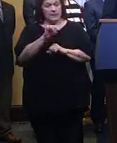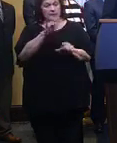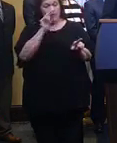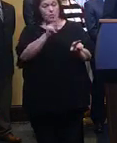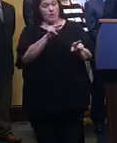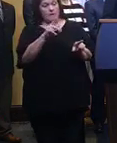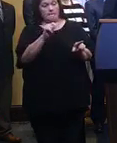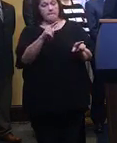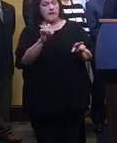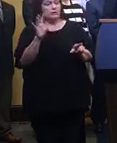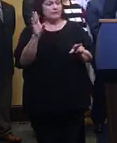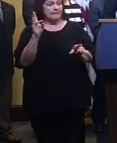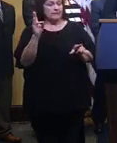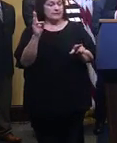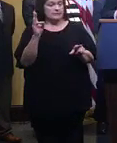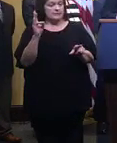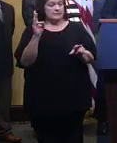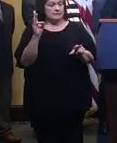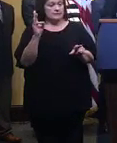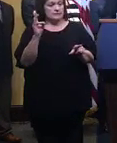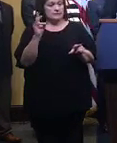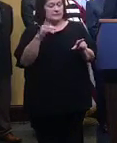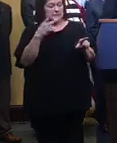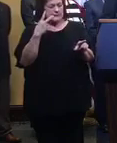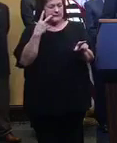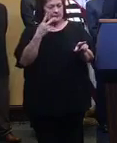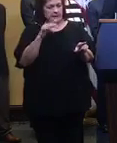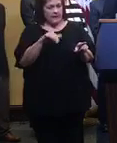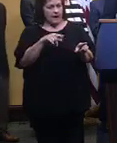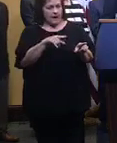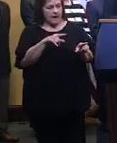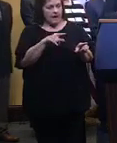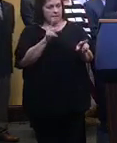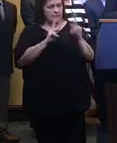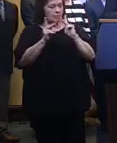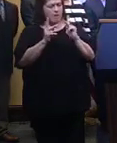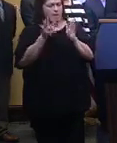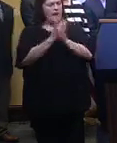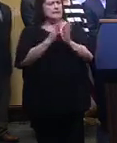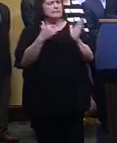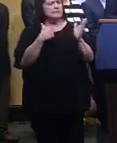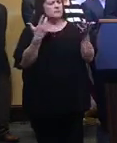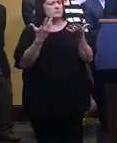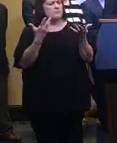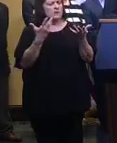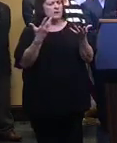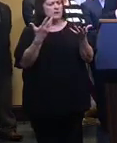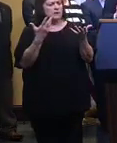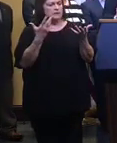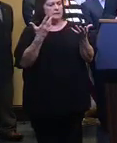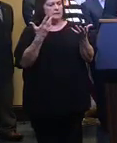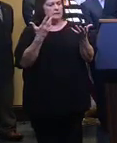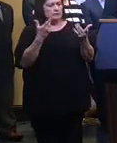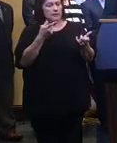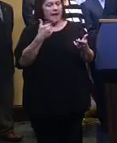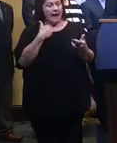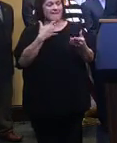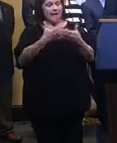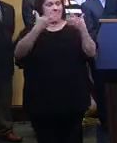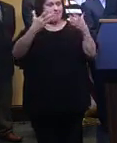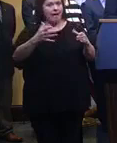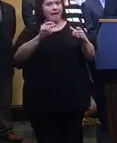page 7, I'm going to be very high level about this. A lot of folks have asked, in particular, we have all these catch basins, we